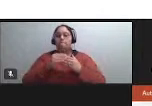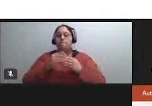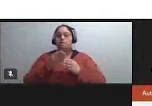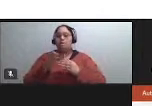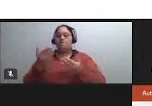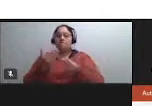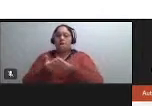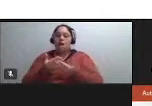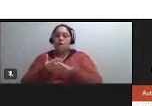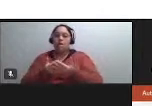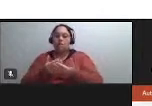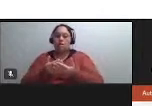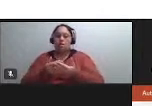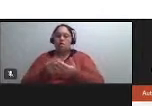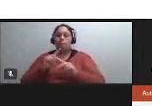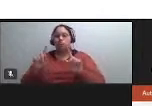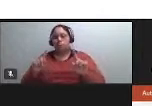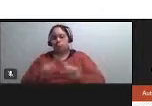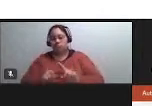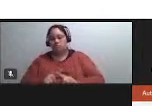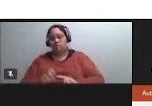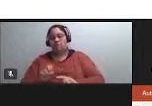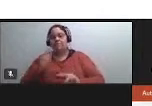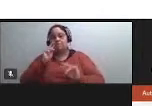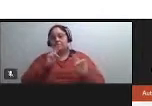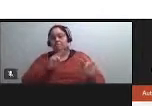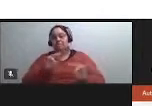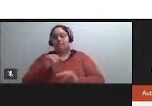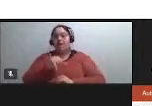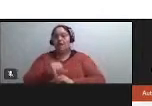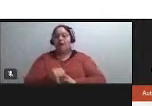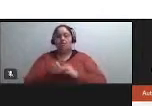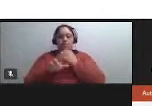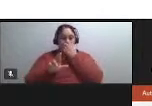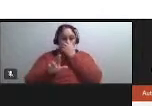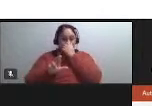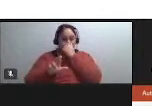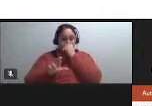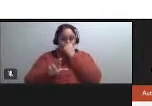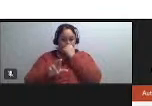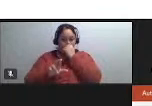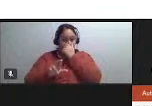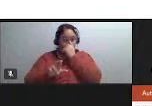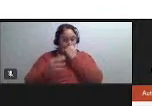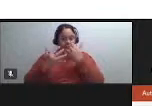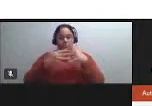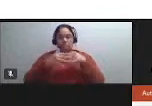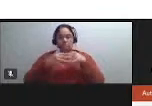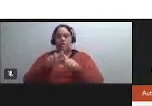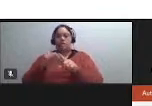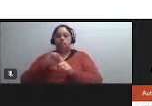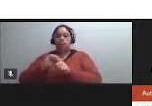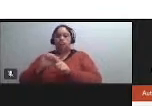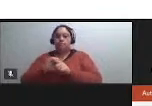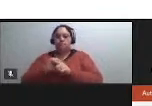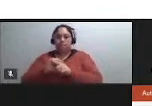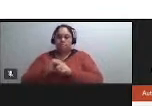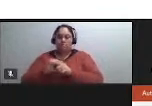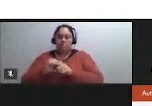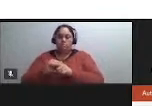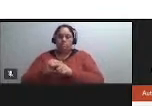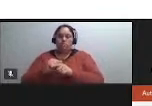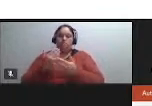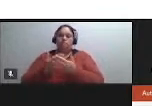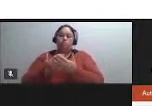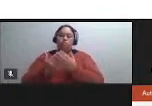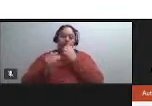being available, etc., etc. If we look at the IR implementation and the training in